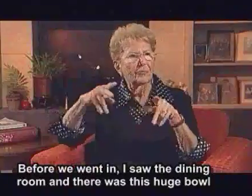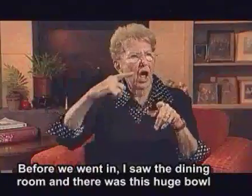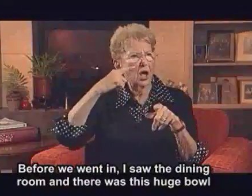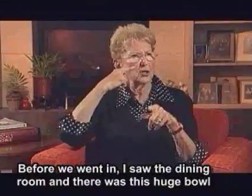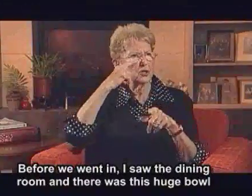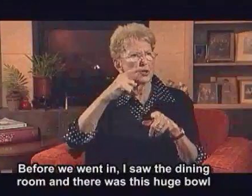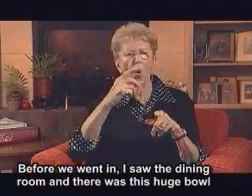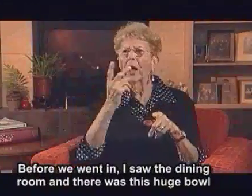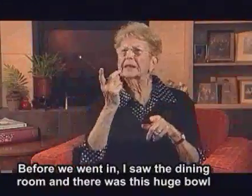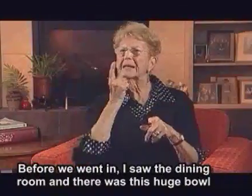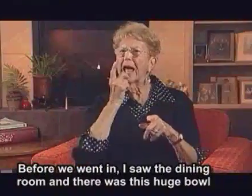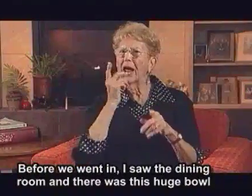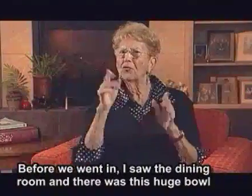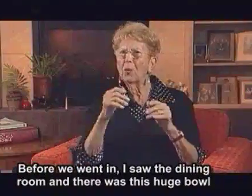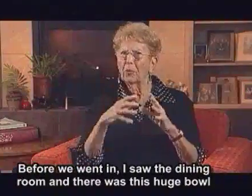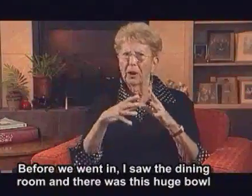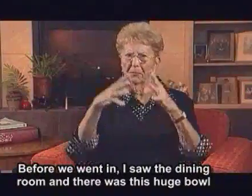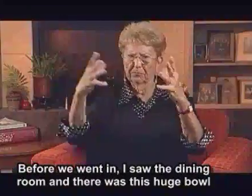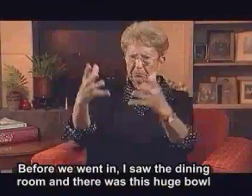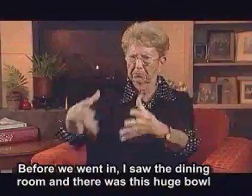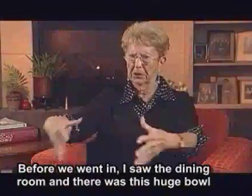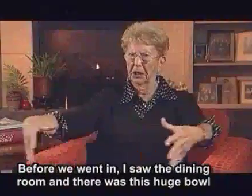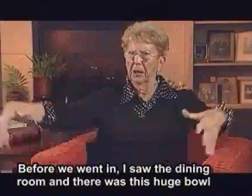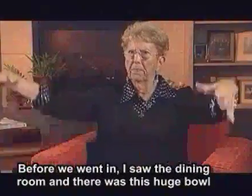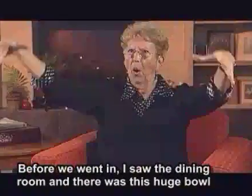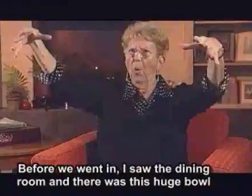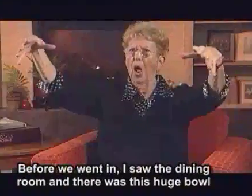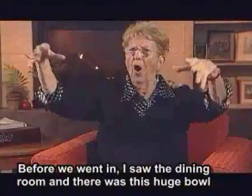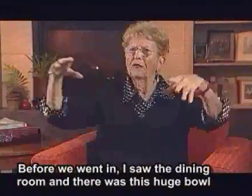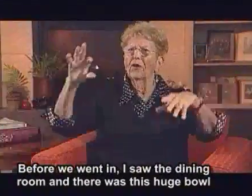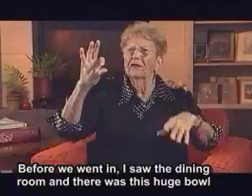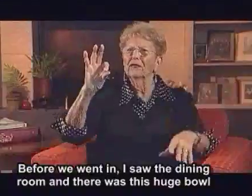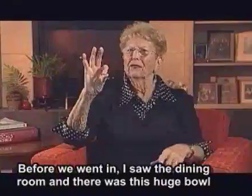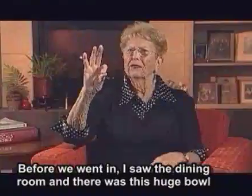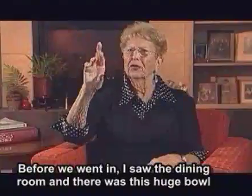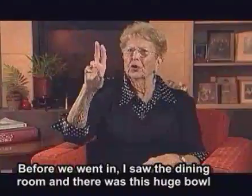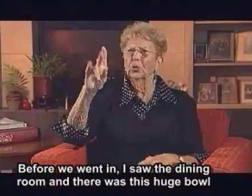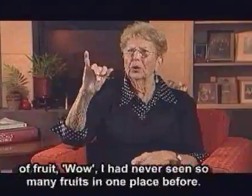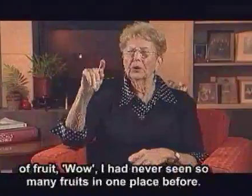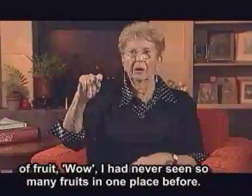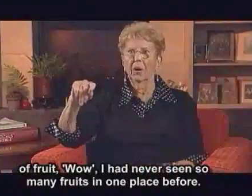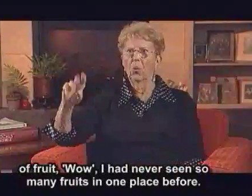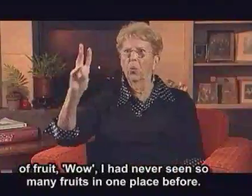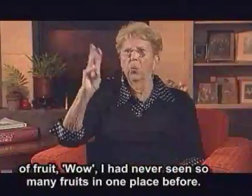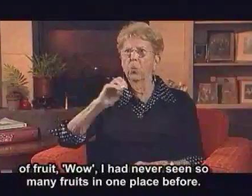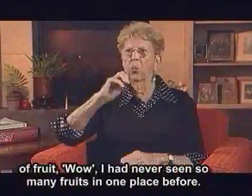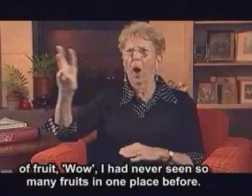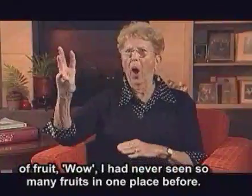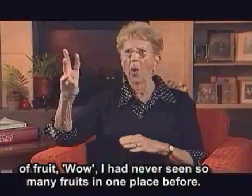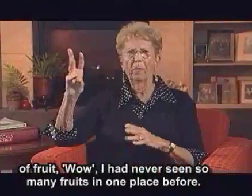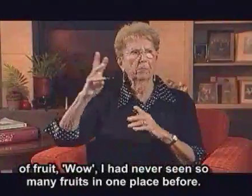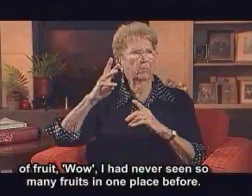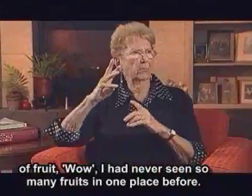Before we went in, I saw the dining room, and there was this huge bowl of fruit.